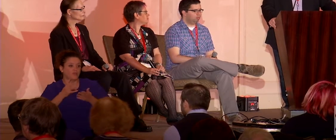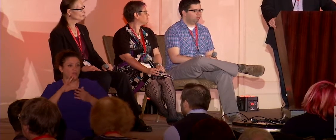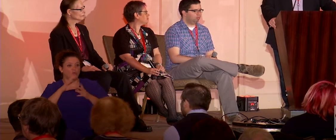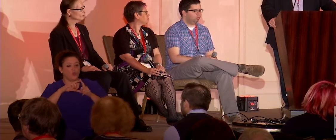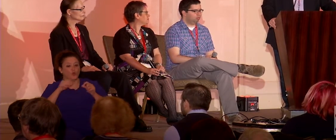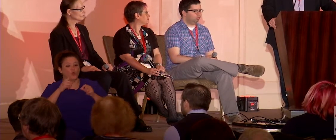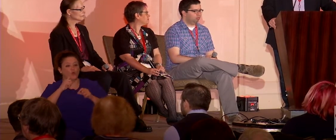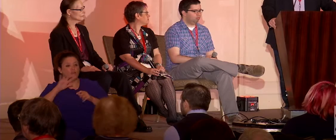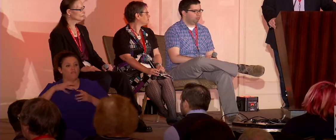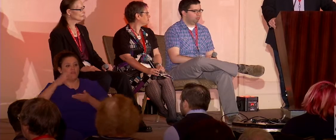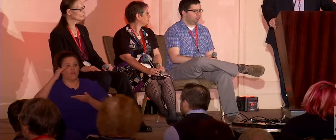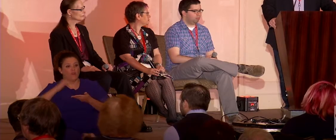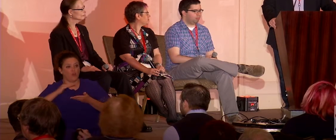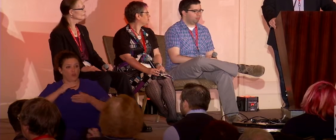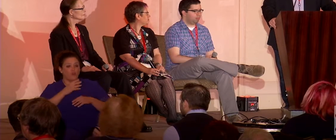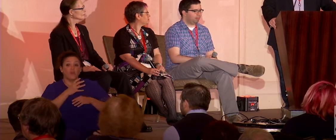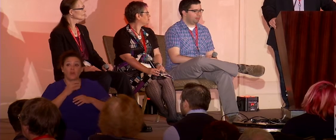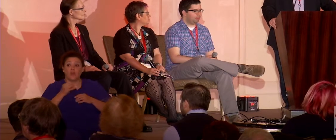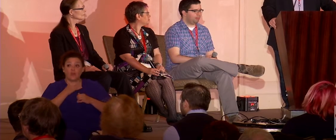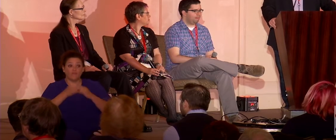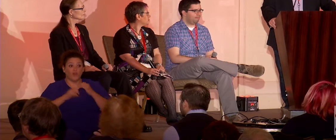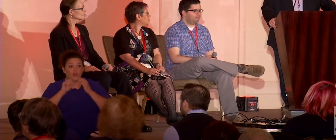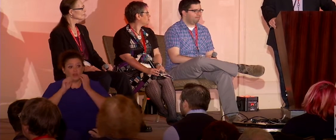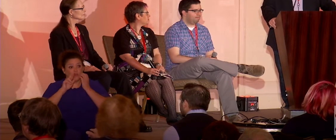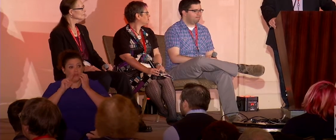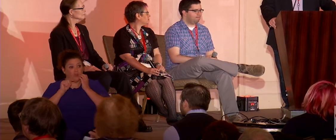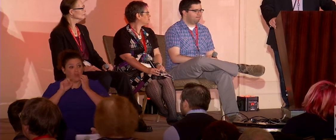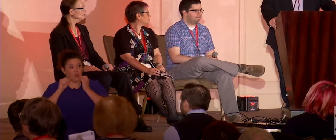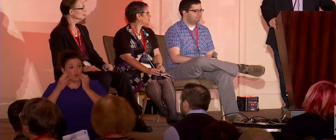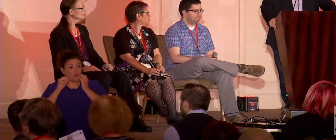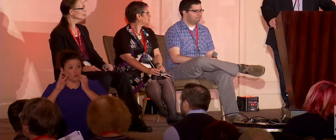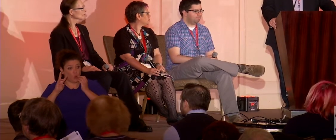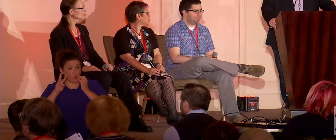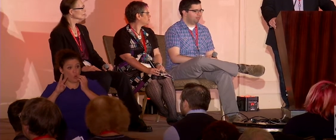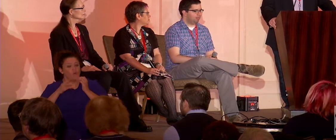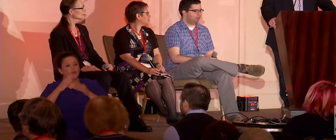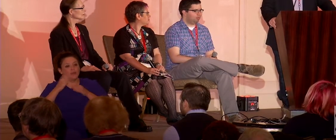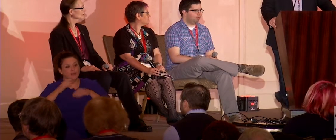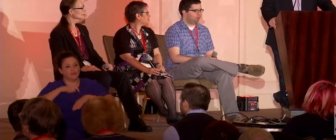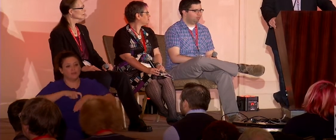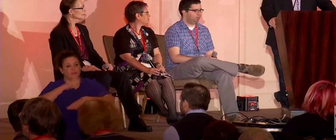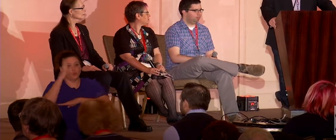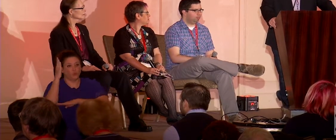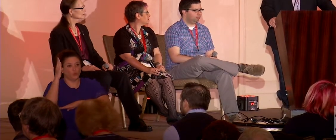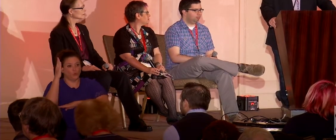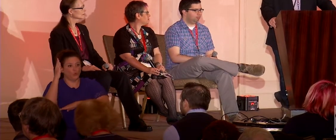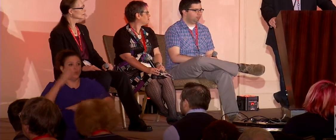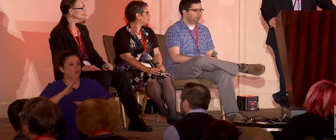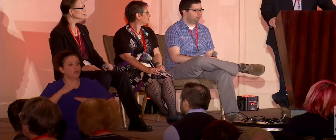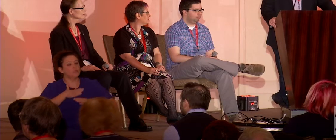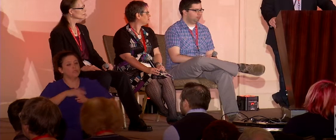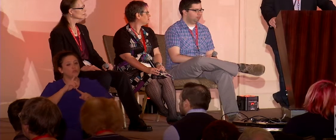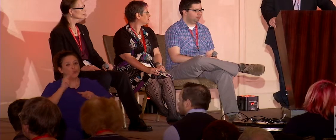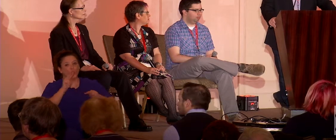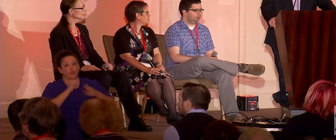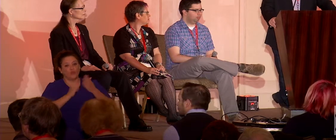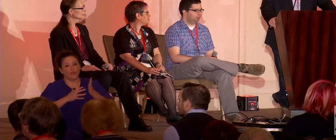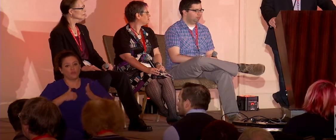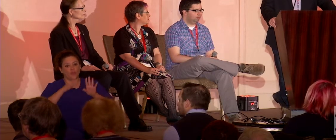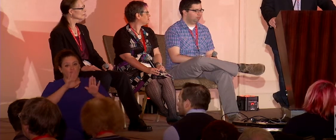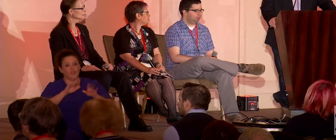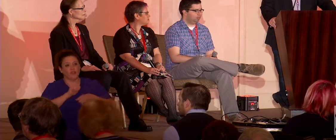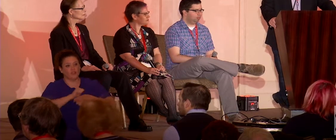coupon. And finally, the art show ends at noon. So please go check out our artists. They have some fantastic, fantastic